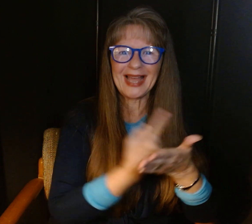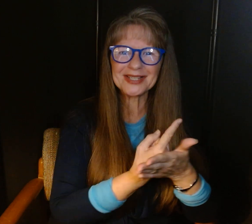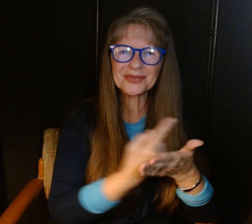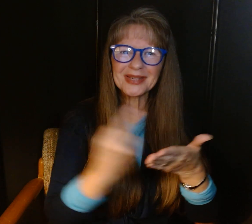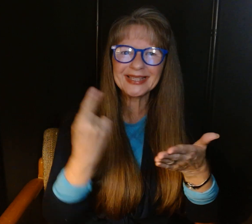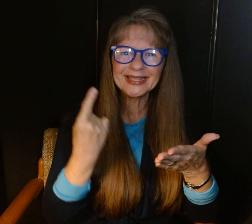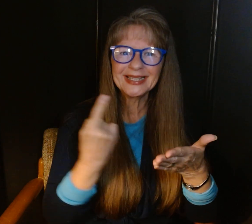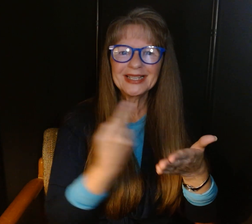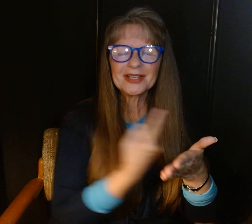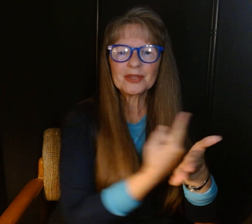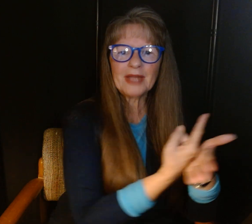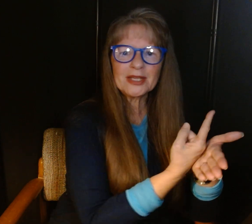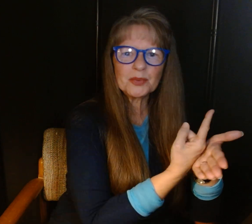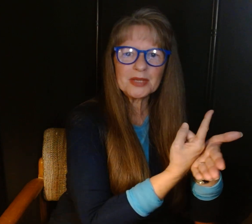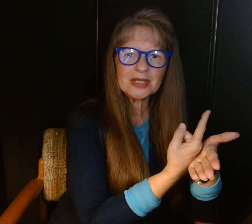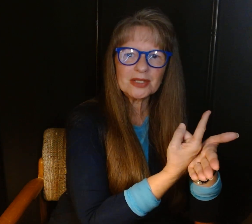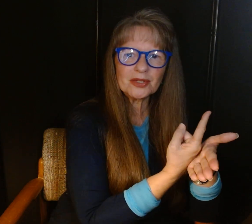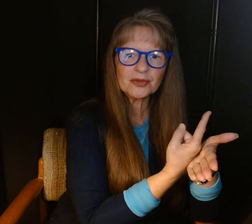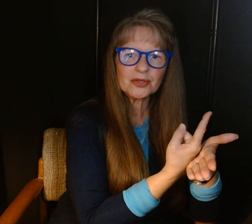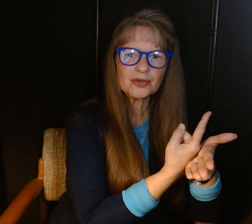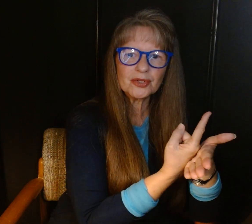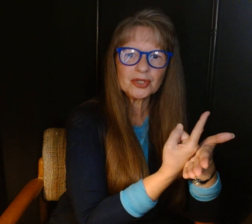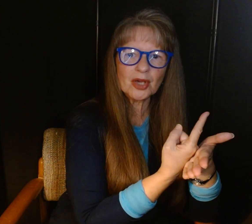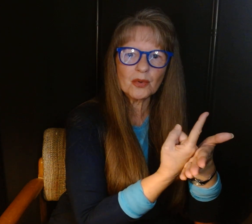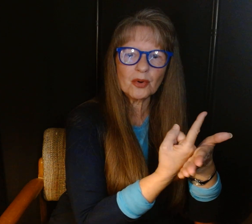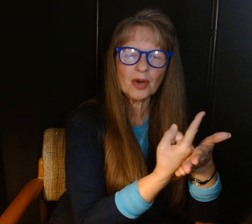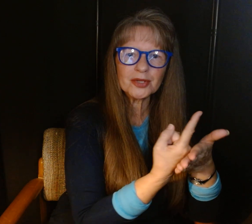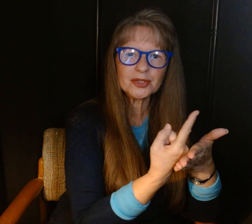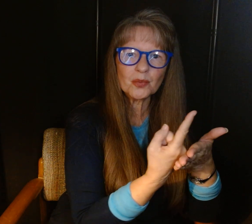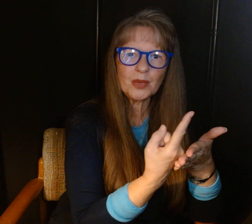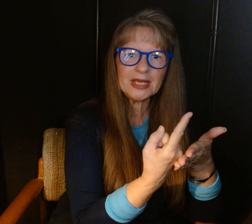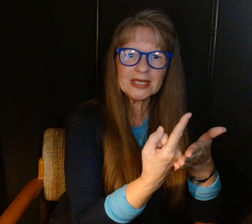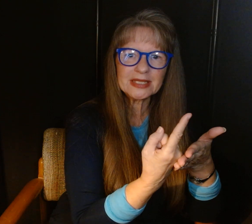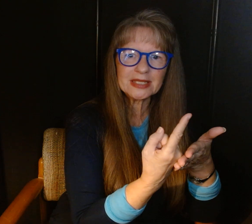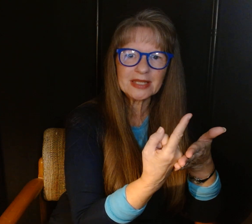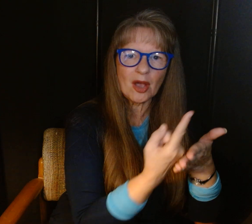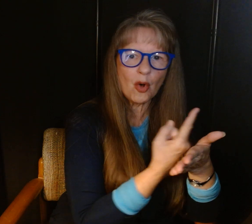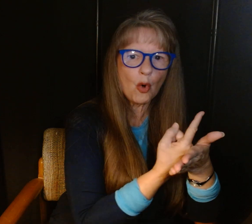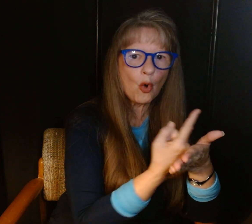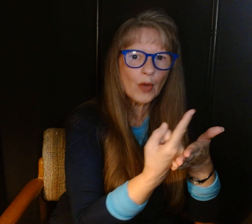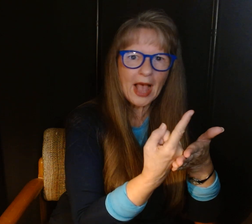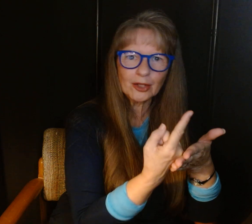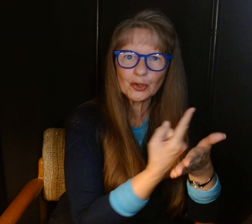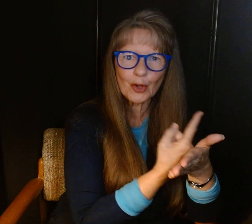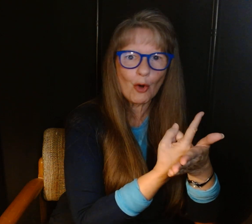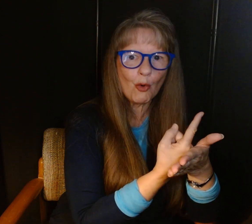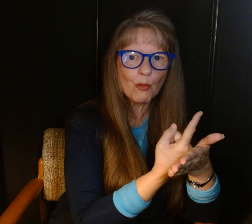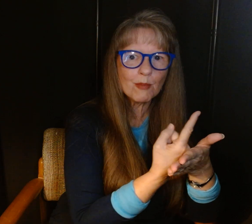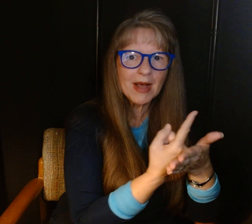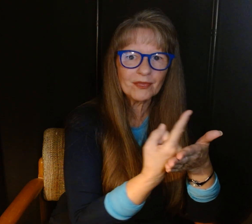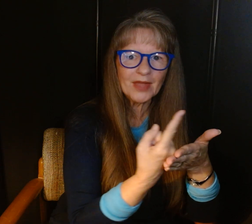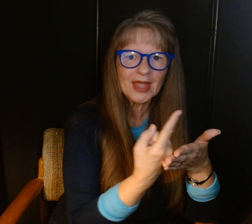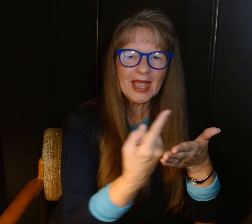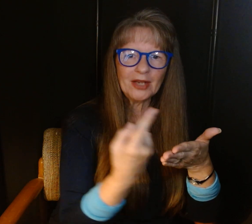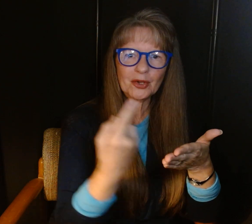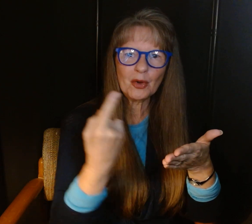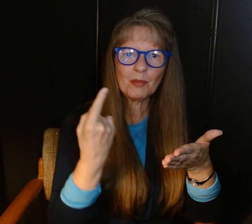last week. So last week is easier. So you just go across the weeks, the whole calendar, the whole month, and you go